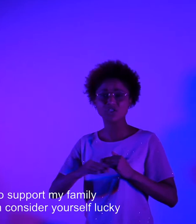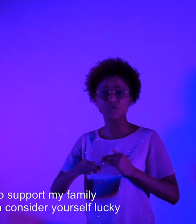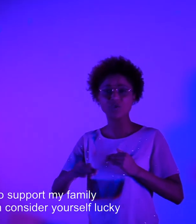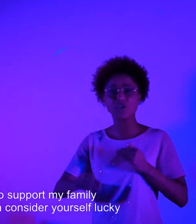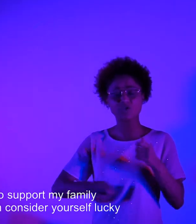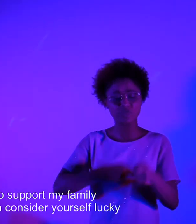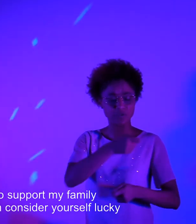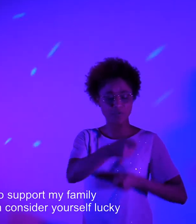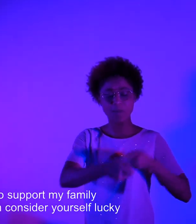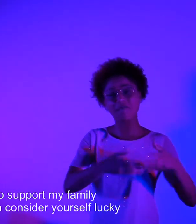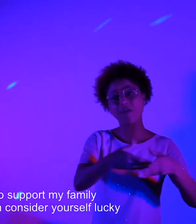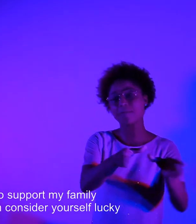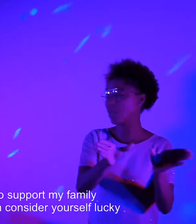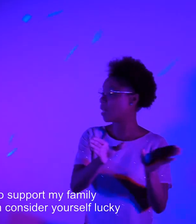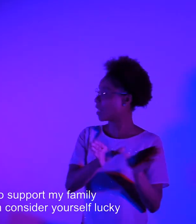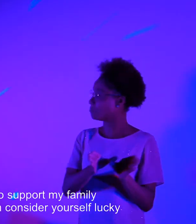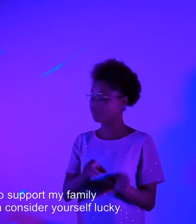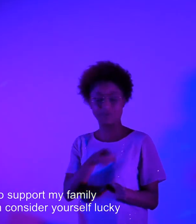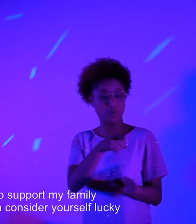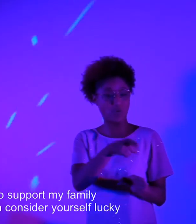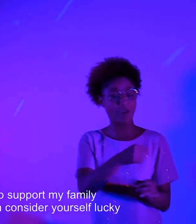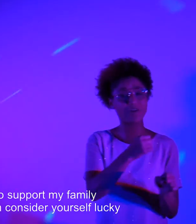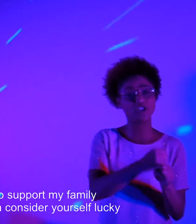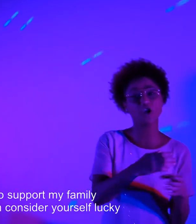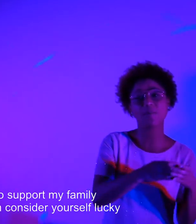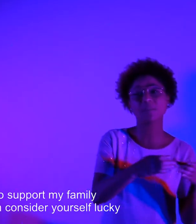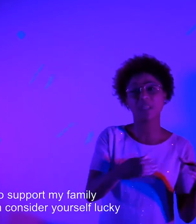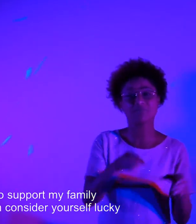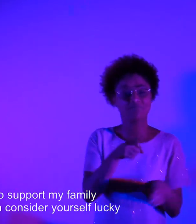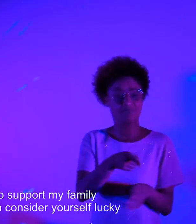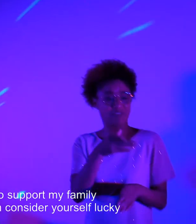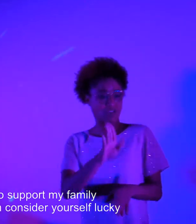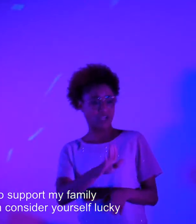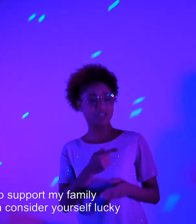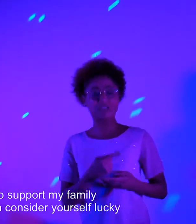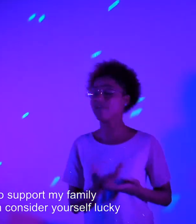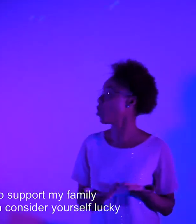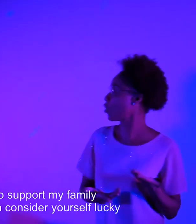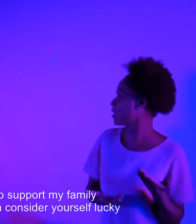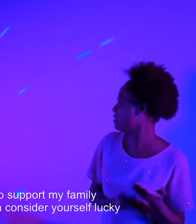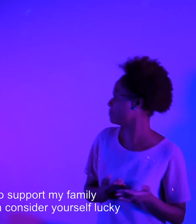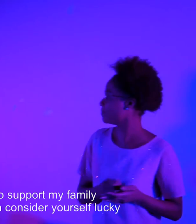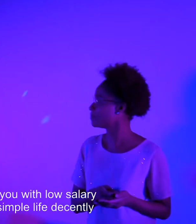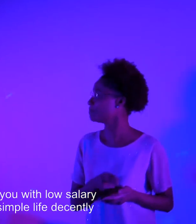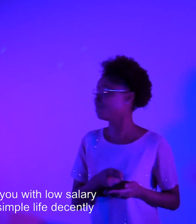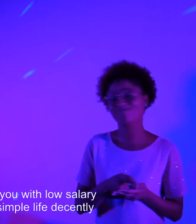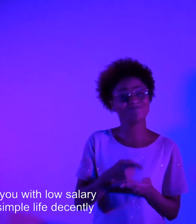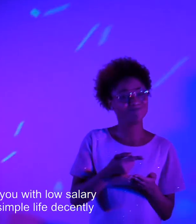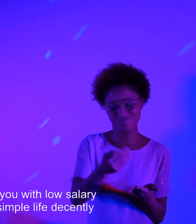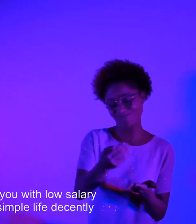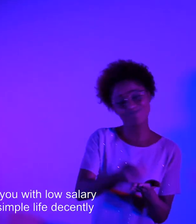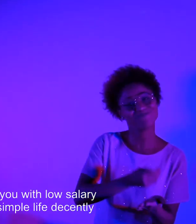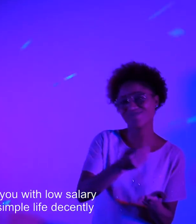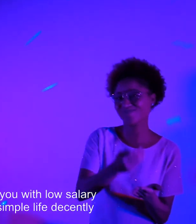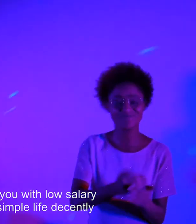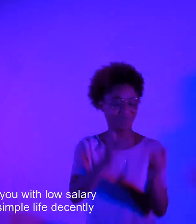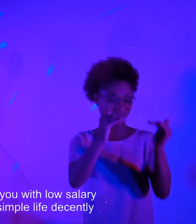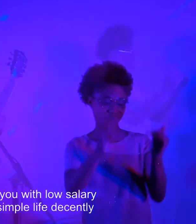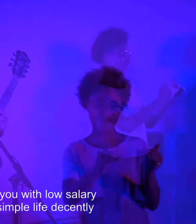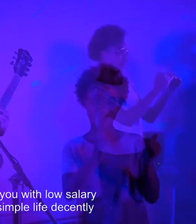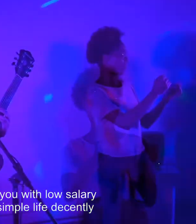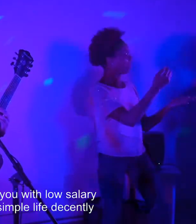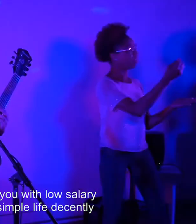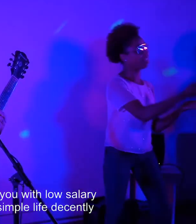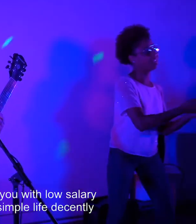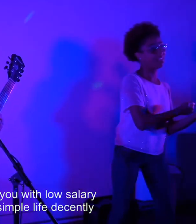My country to support my family. If you have a job there, then consider yourself lucky. But still, they gon' pay you